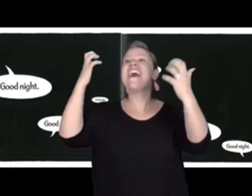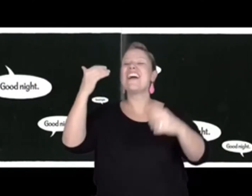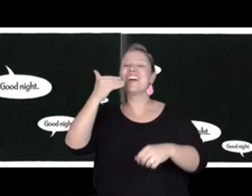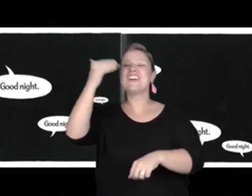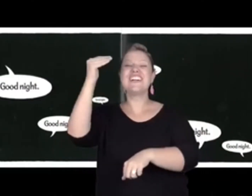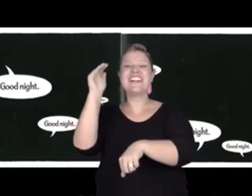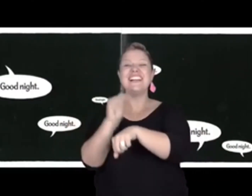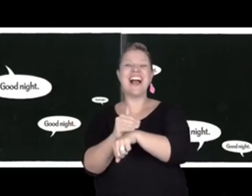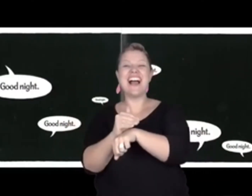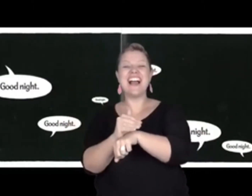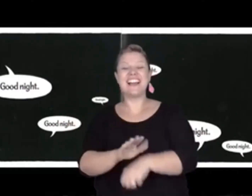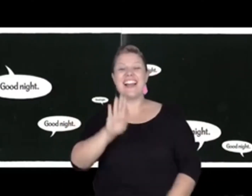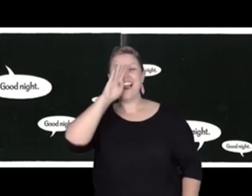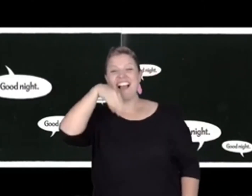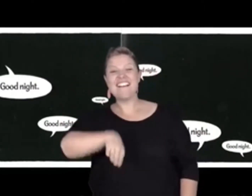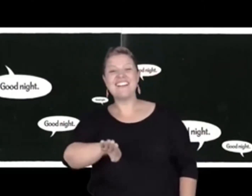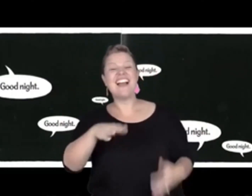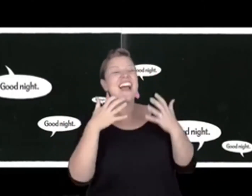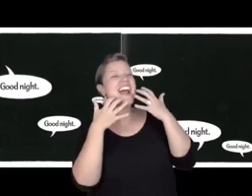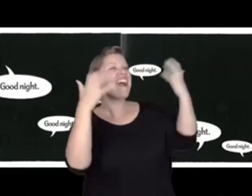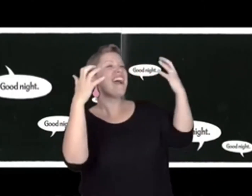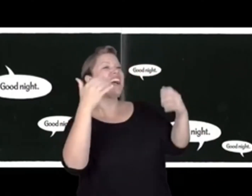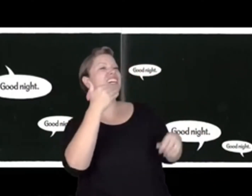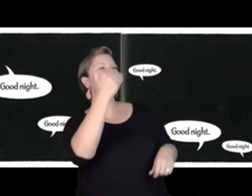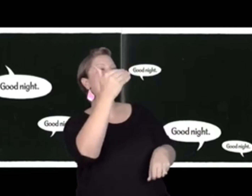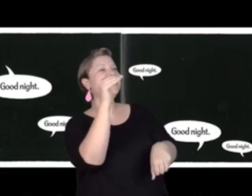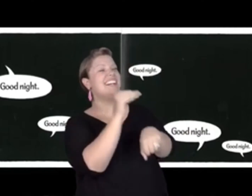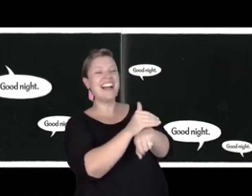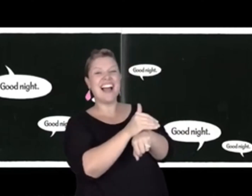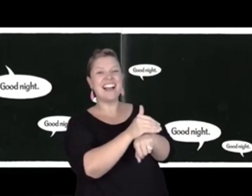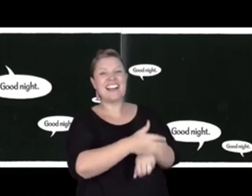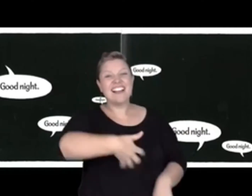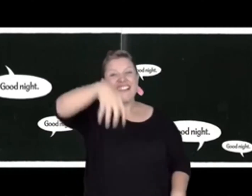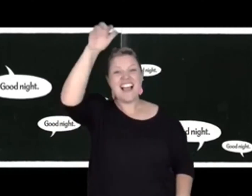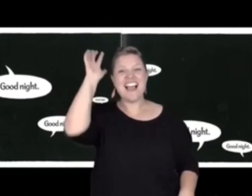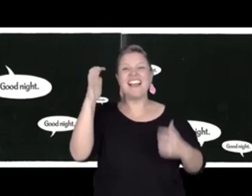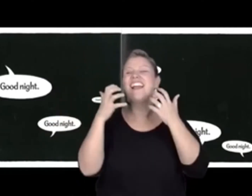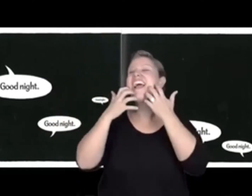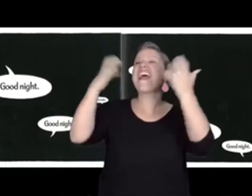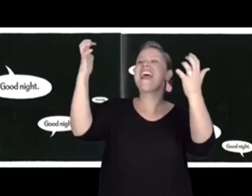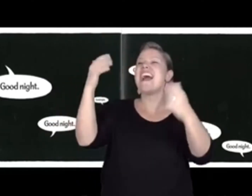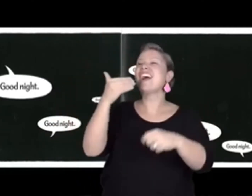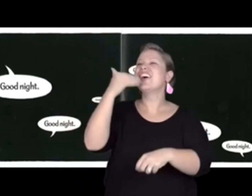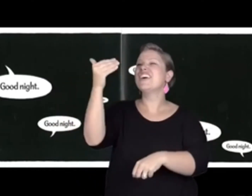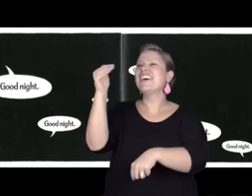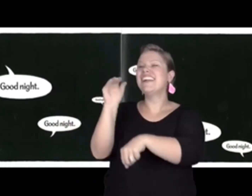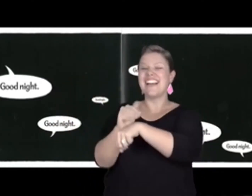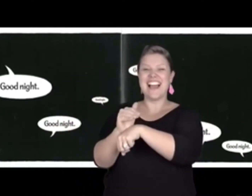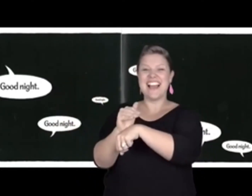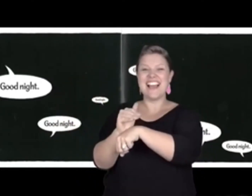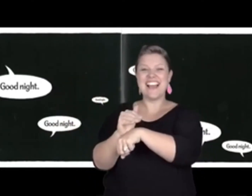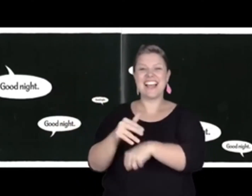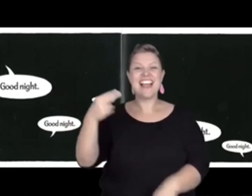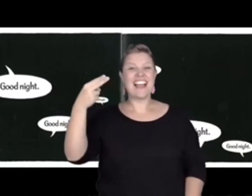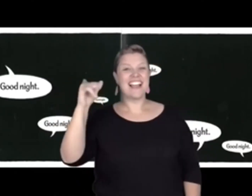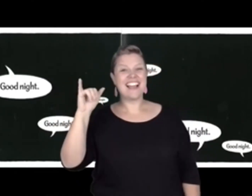The gorilla said, "Good night." The elephant said, "Good night." The lion said, "Good night."